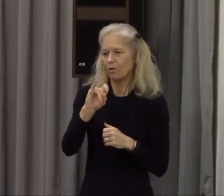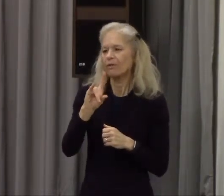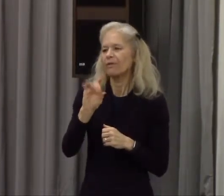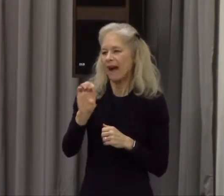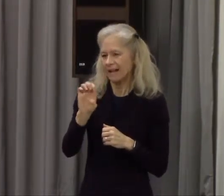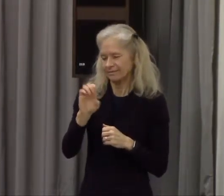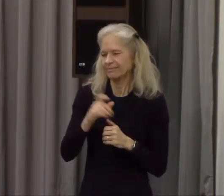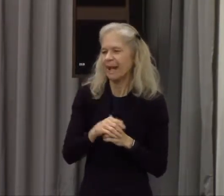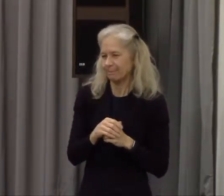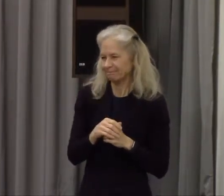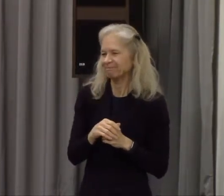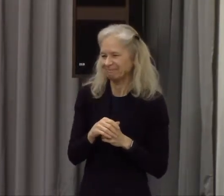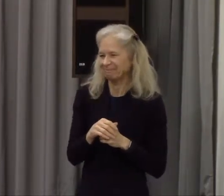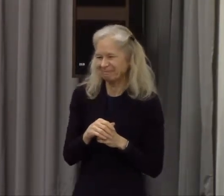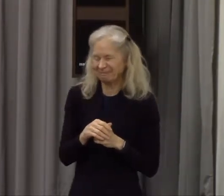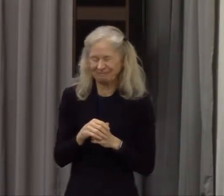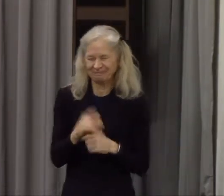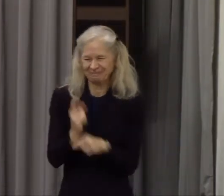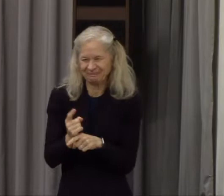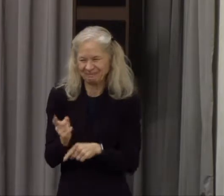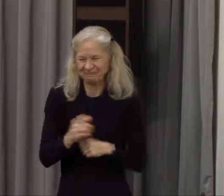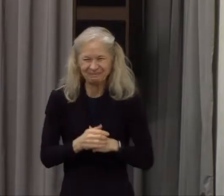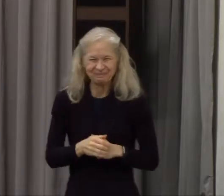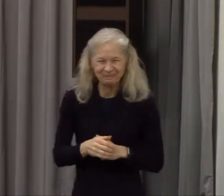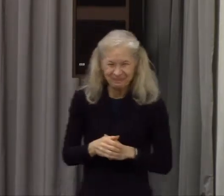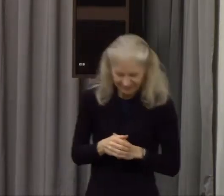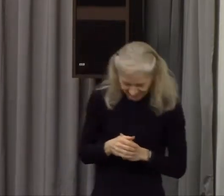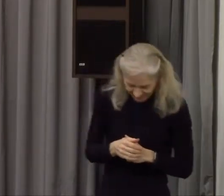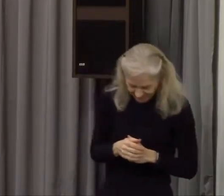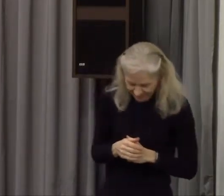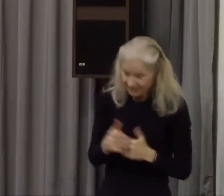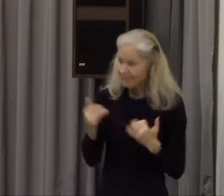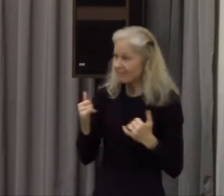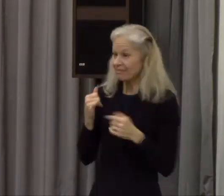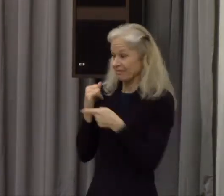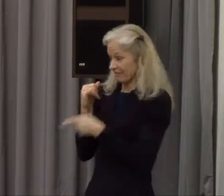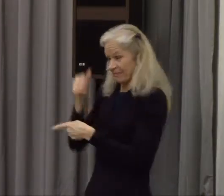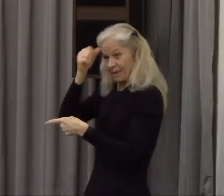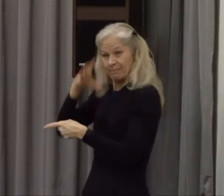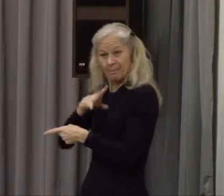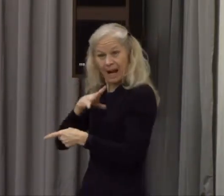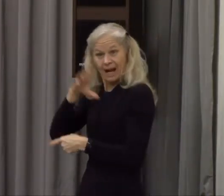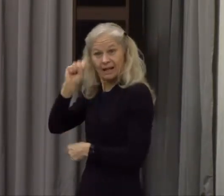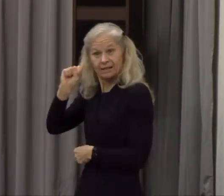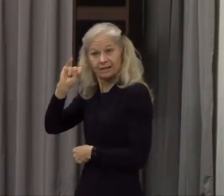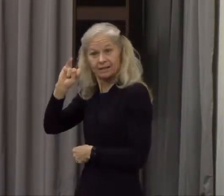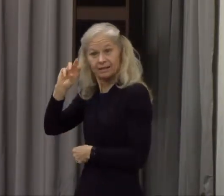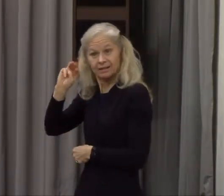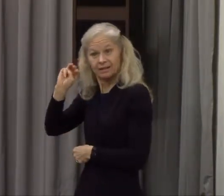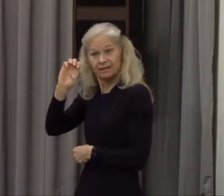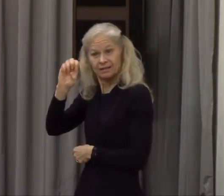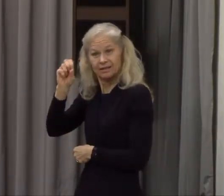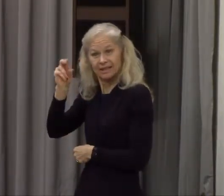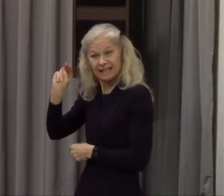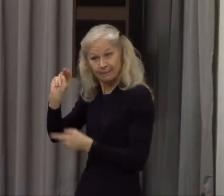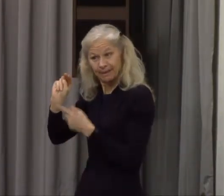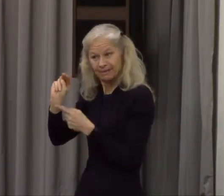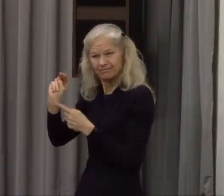the Messiah would come. And he makes these proclamations when he takes